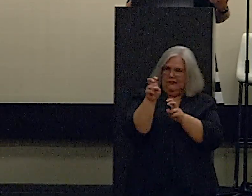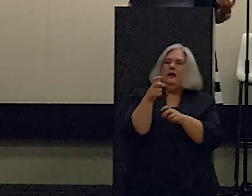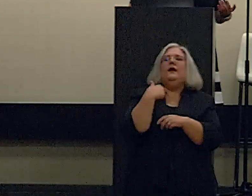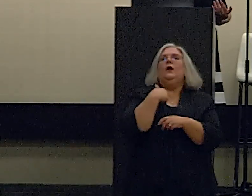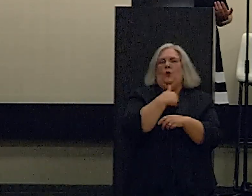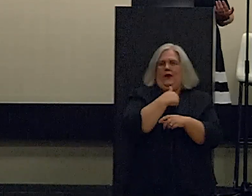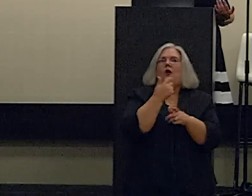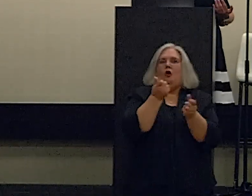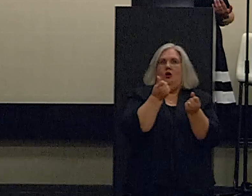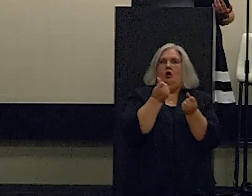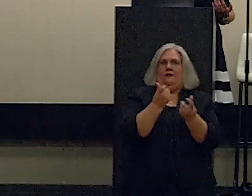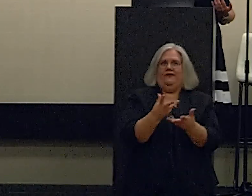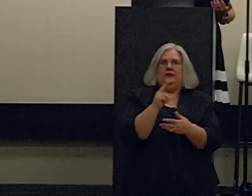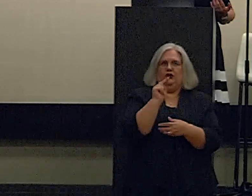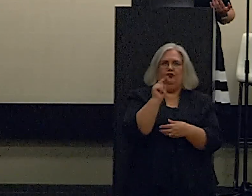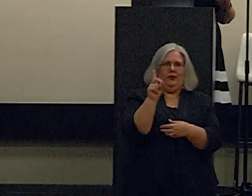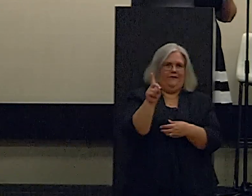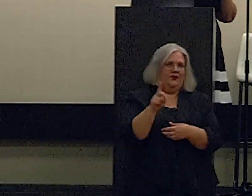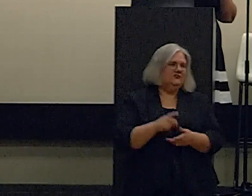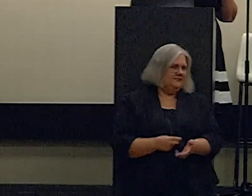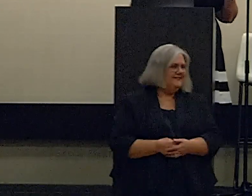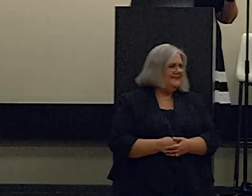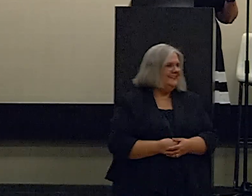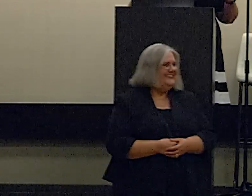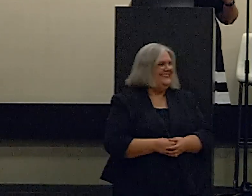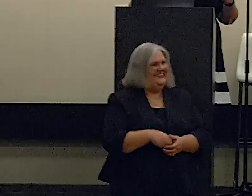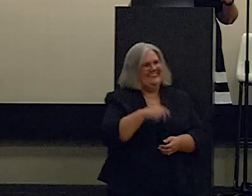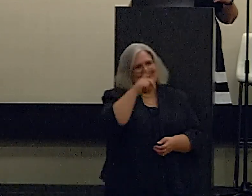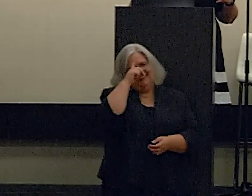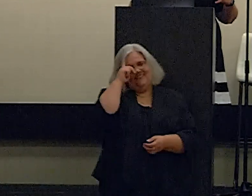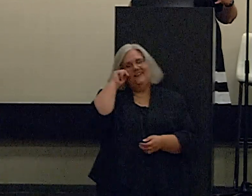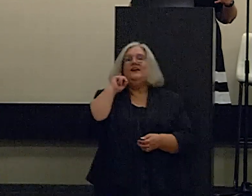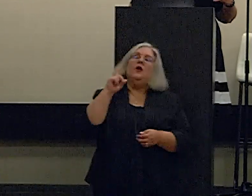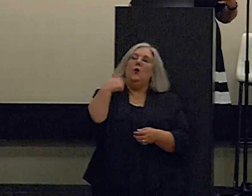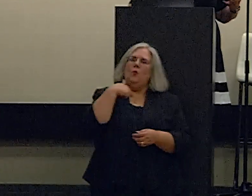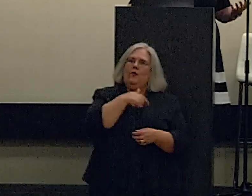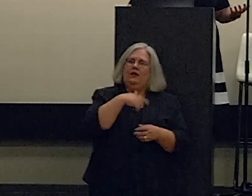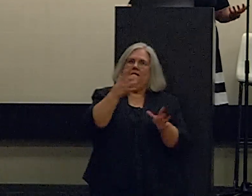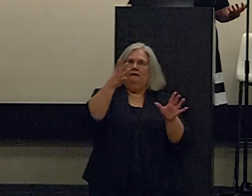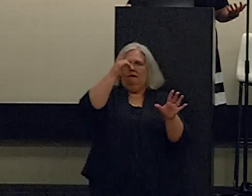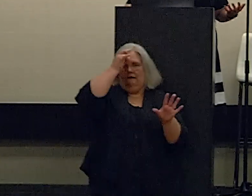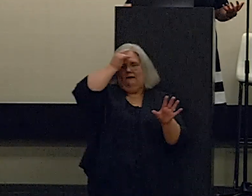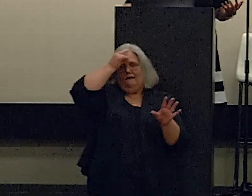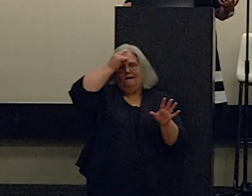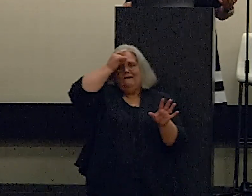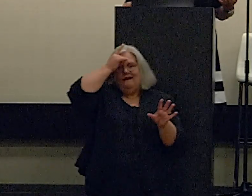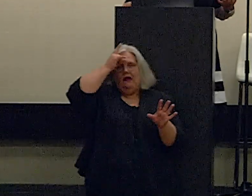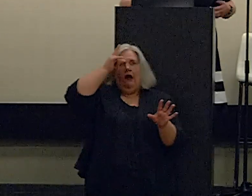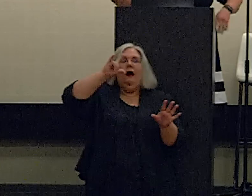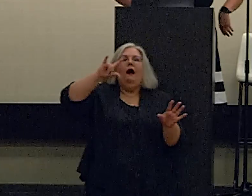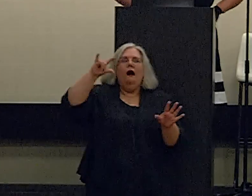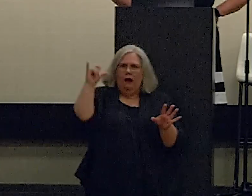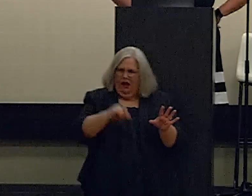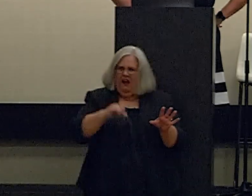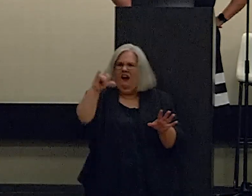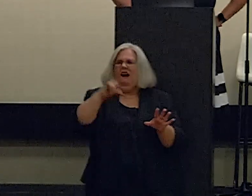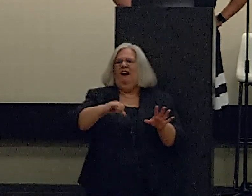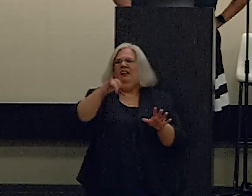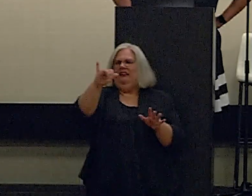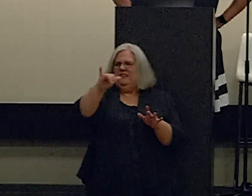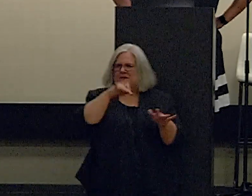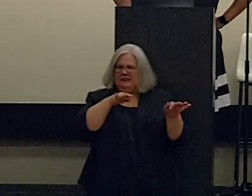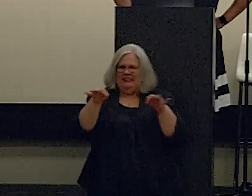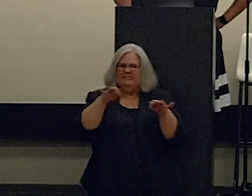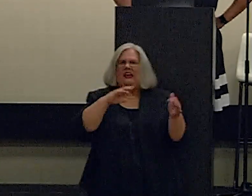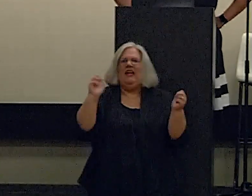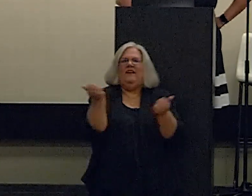are neurodiverse. And it's this light bulb moment that we realize, oh my gosh, that explains